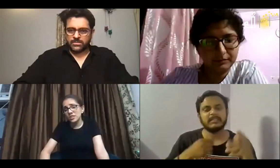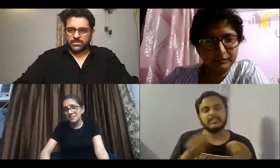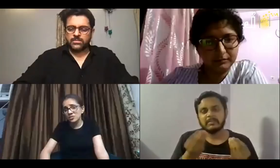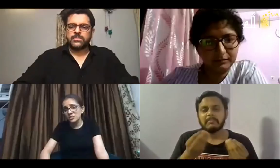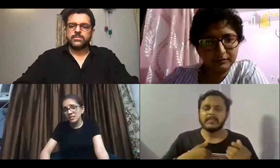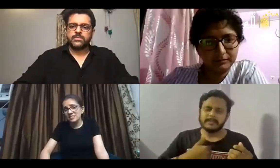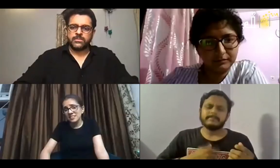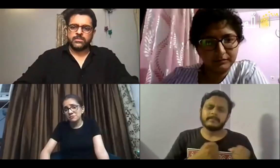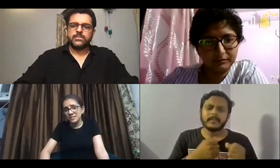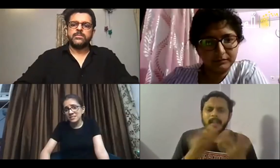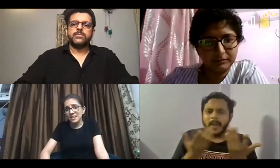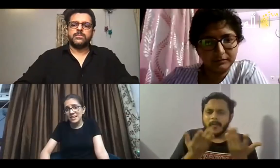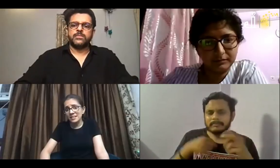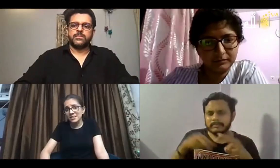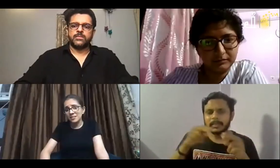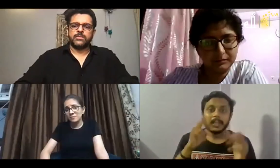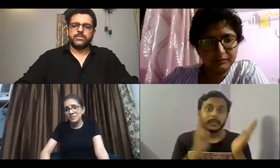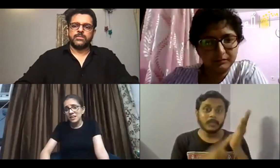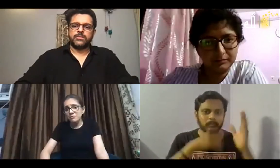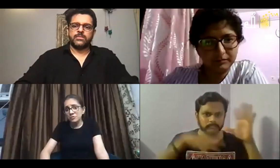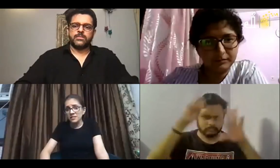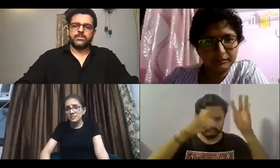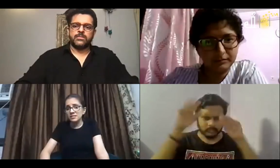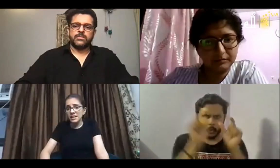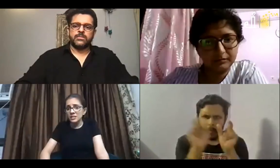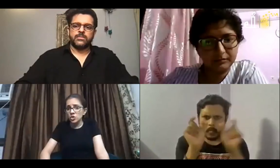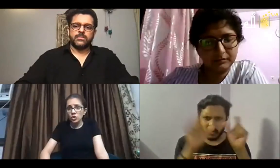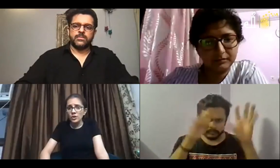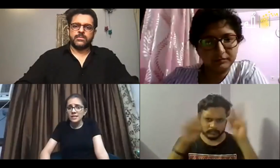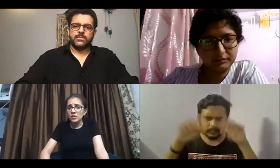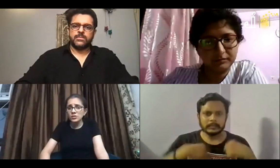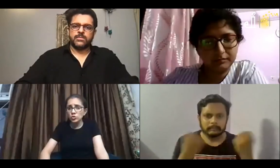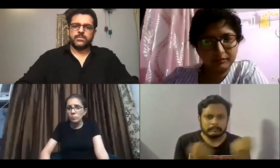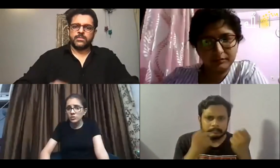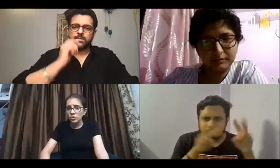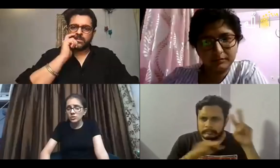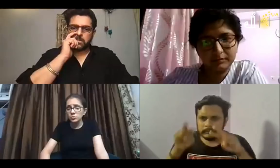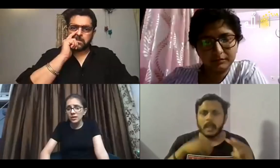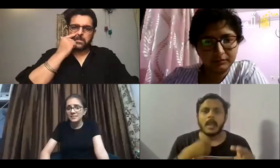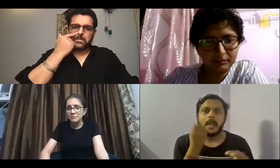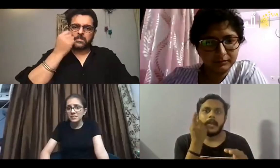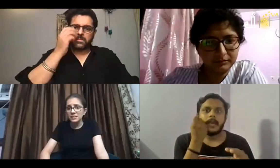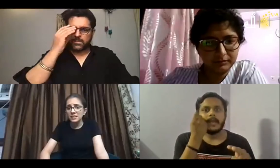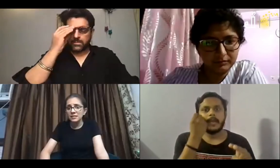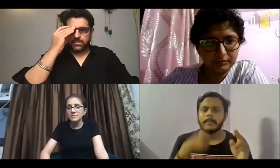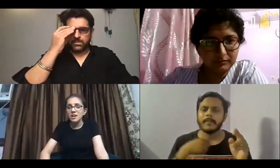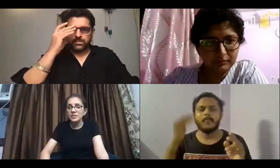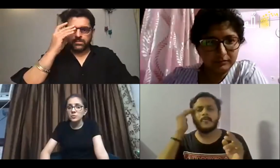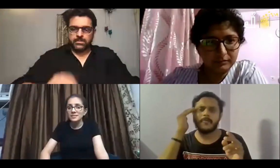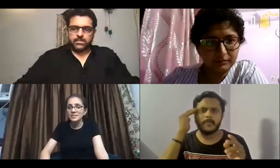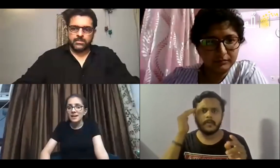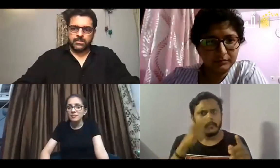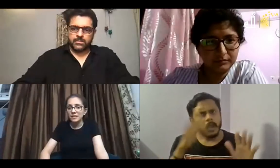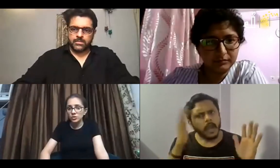big challenge that I faced. And I've convicted, and in Indore I learned so much, all the words, everything, and I started